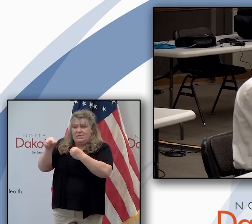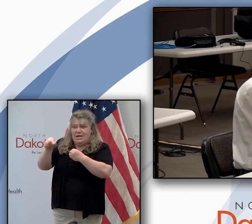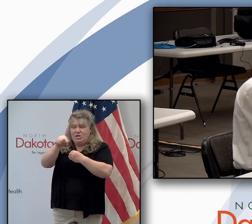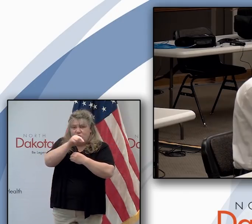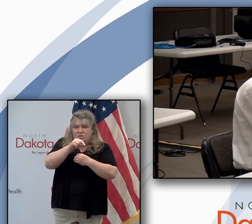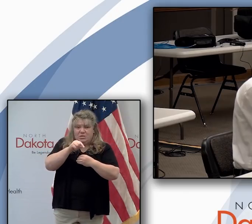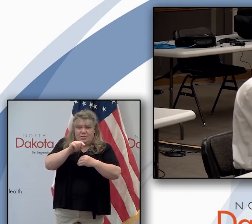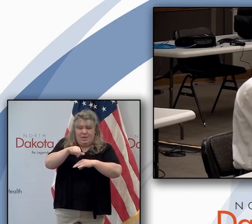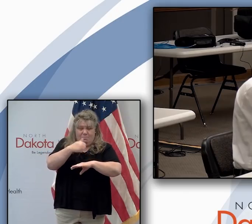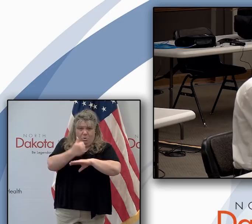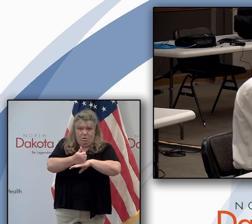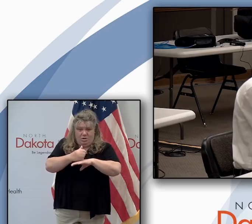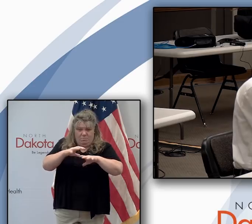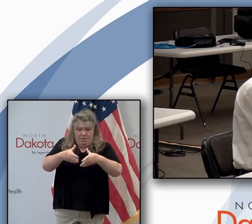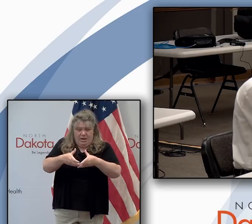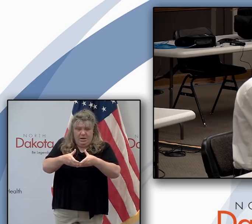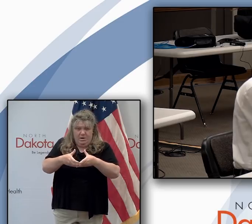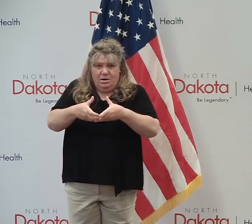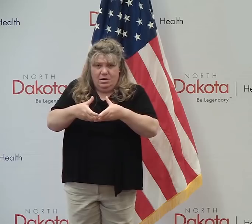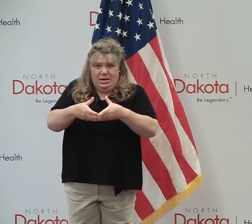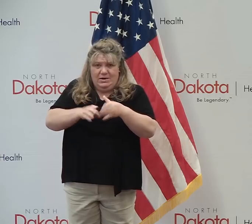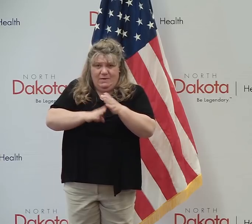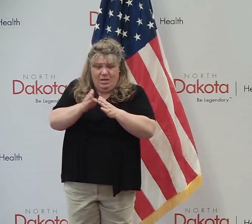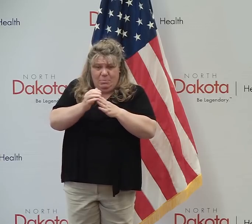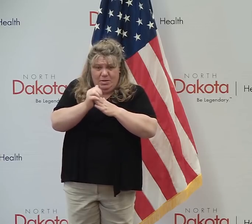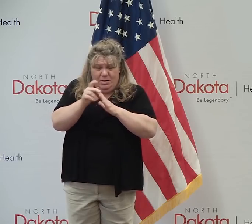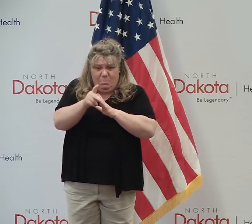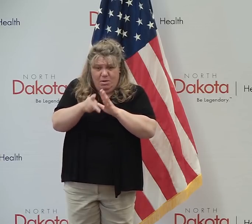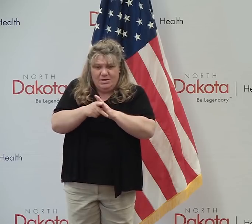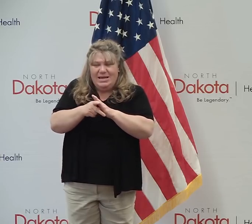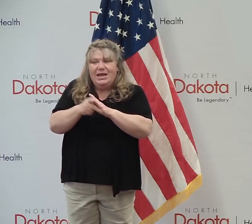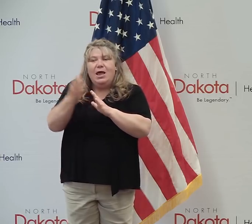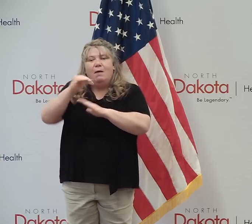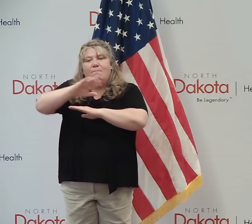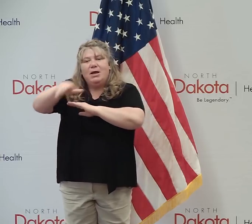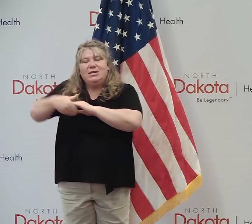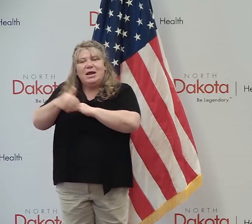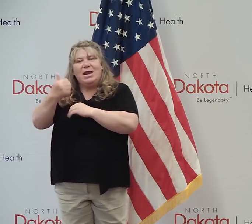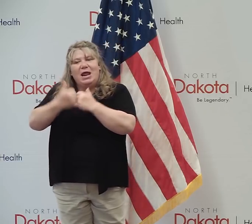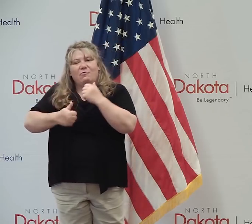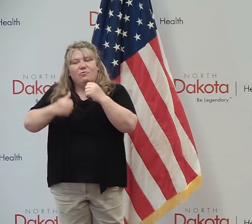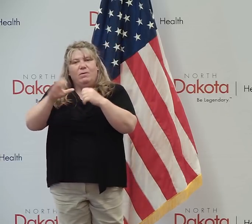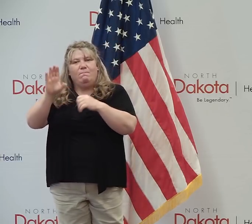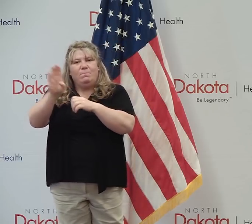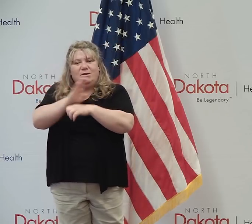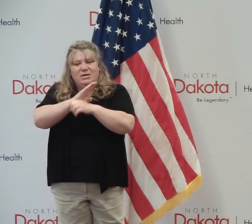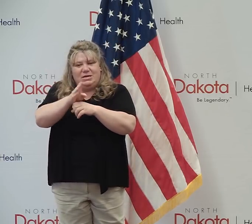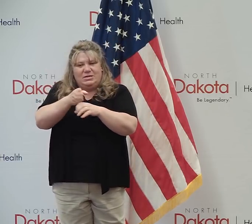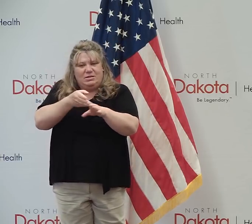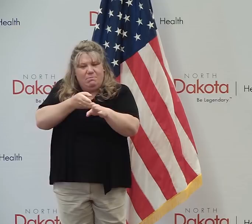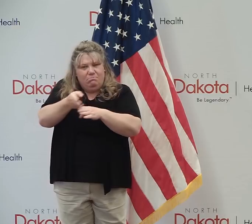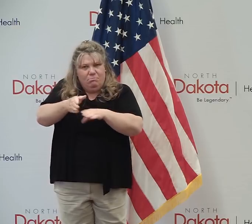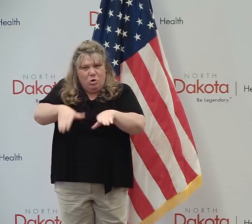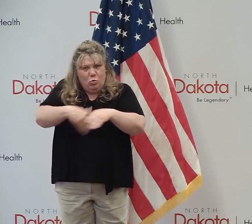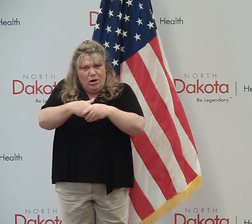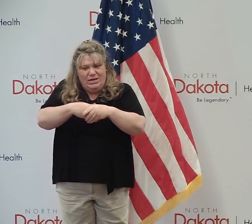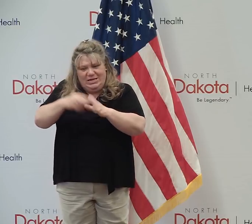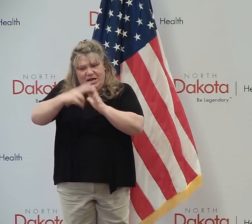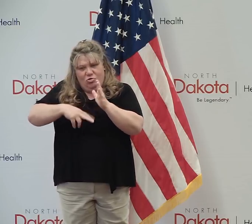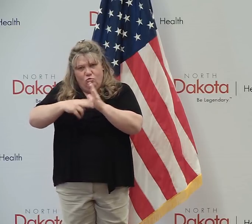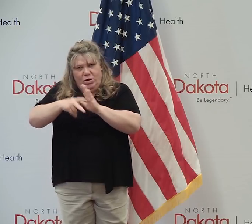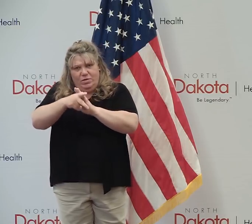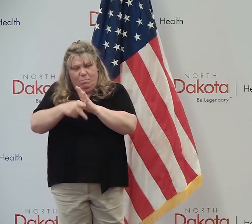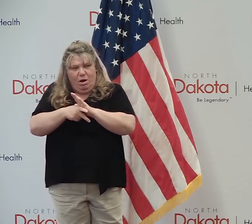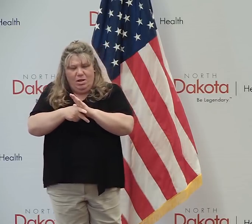subset. Now, by tonight, when it's online, everybody who's in the wedding venue business will have a chance to read them. So I would say hold off